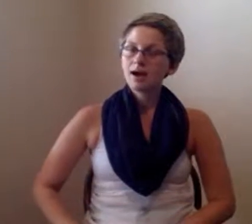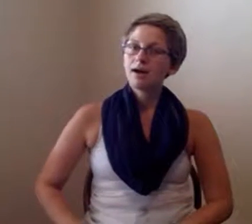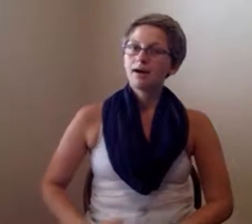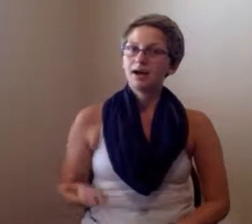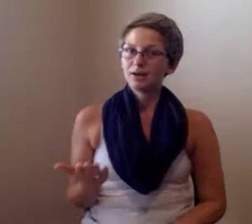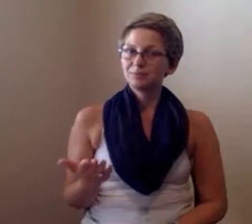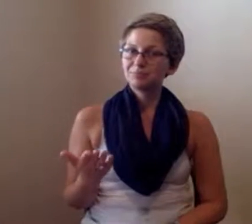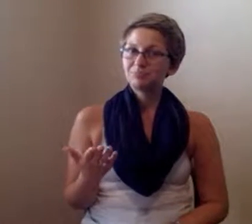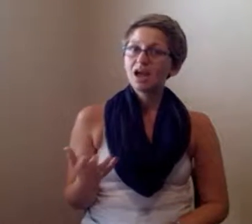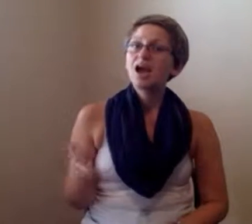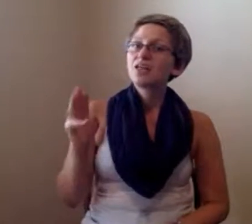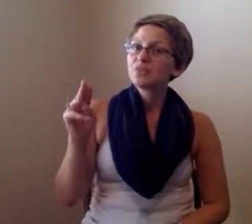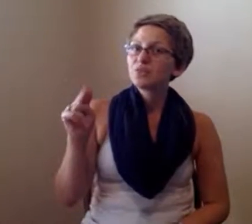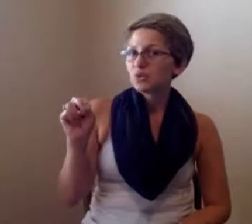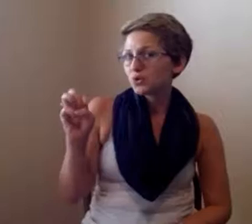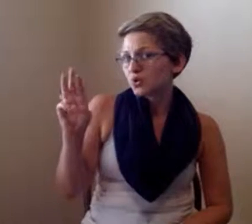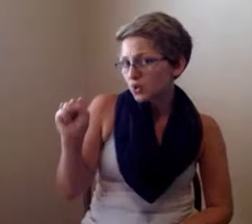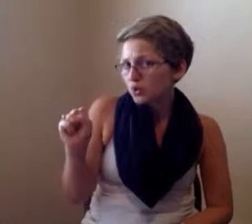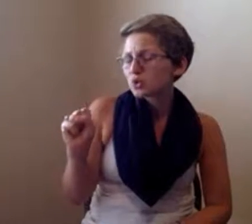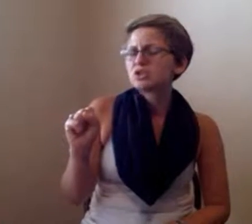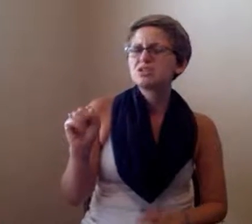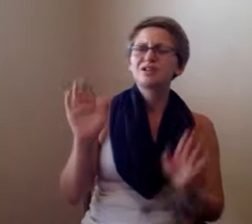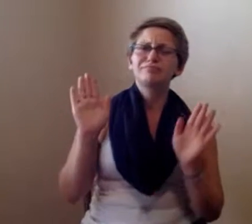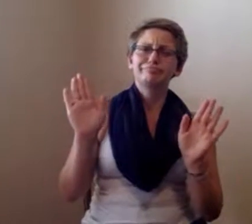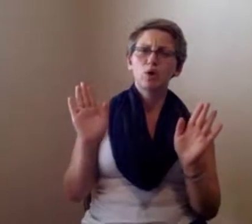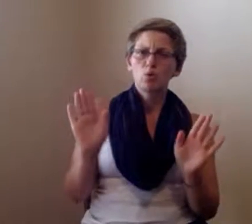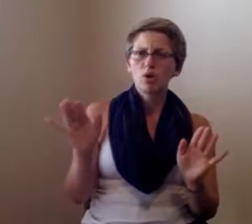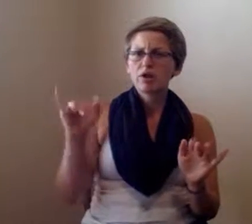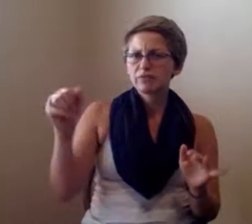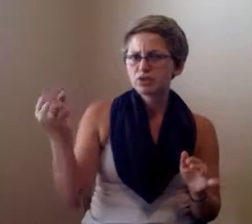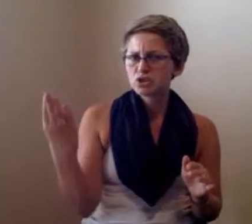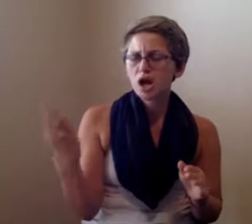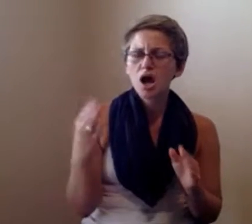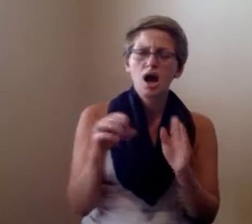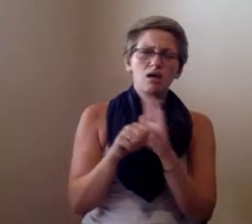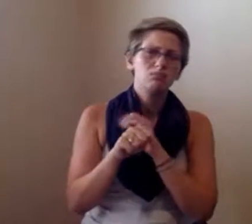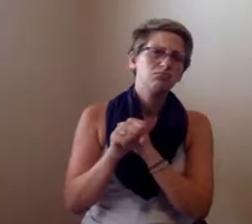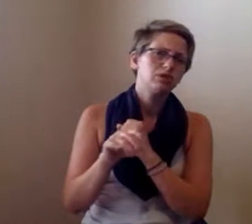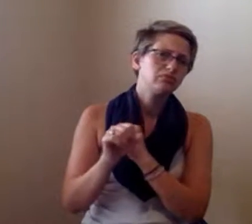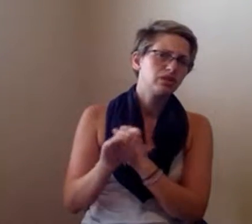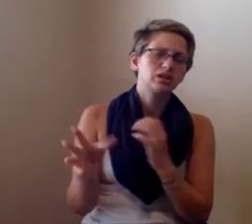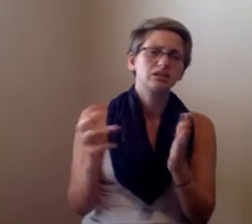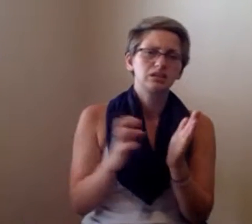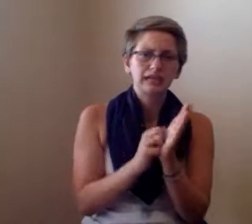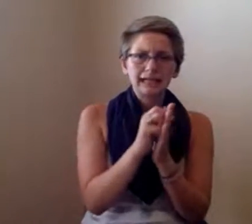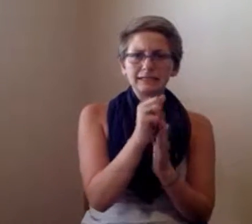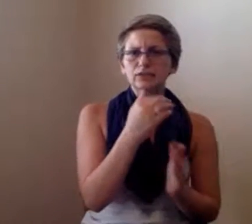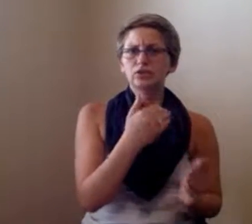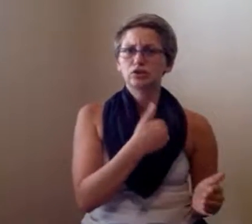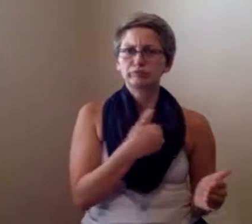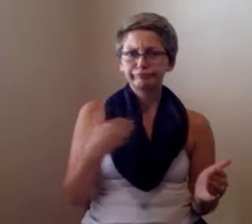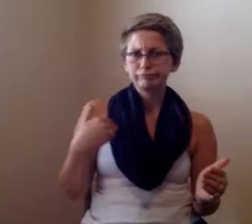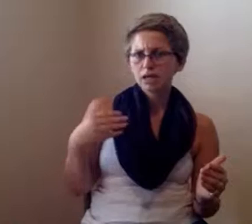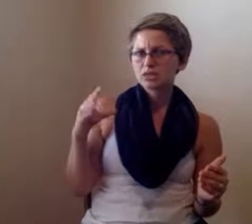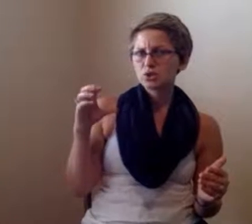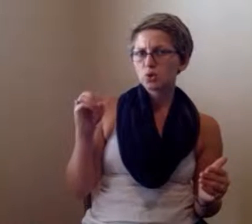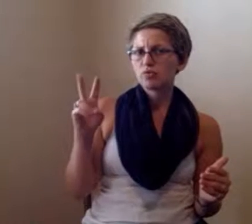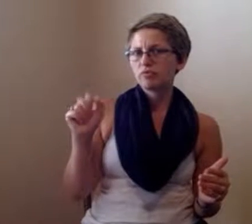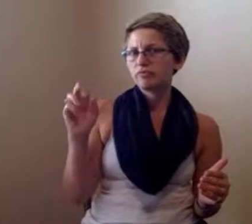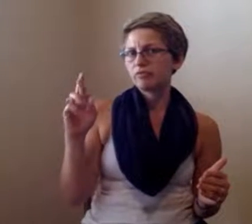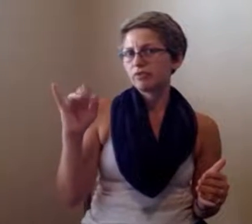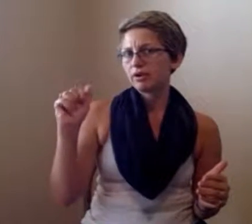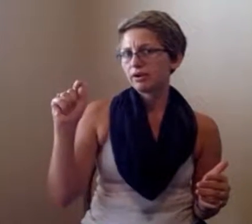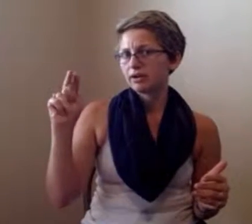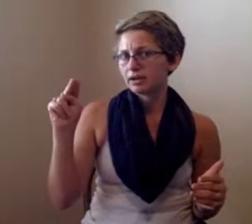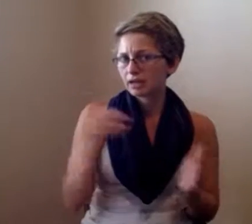But statistically, actually, heart disease is the #1 thing that women really need to watch out for. So